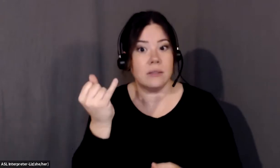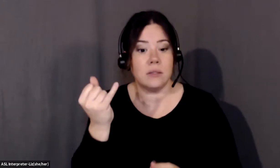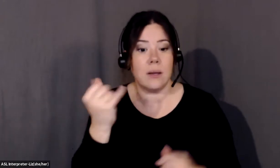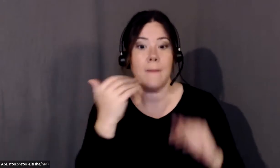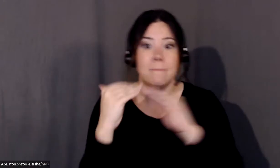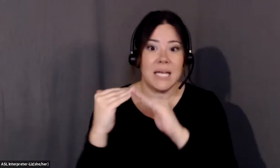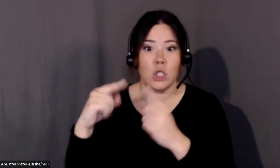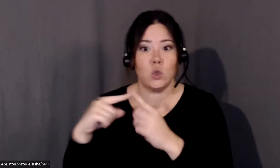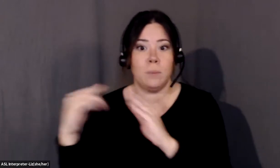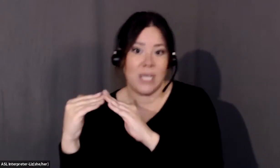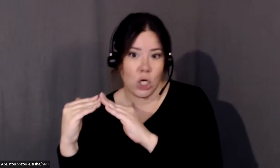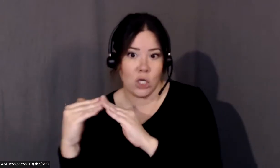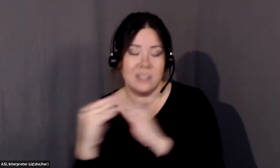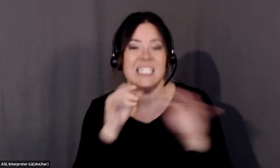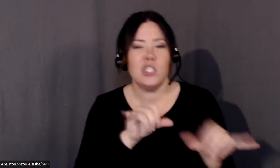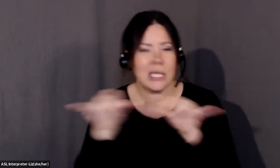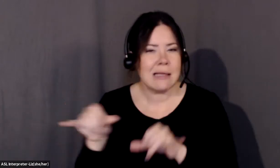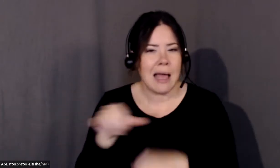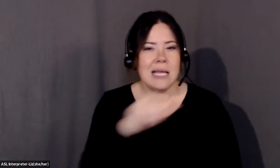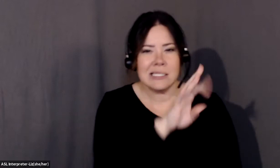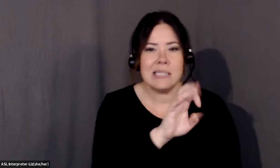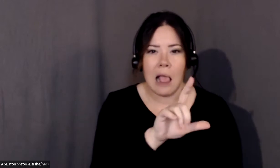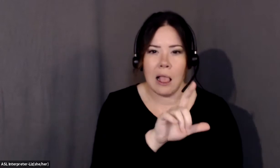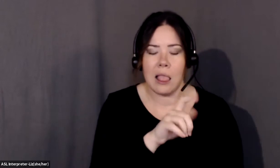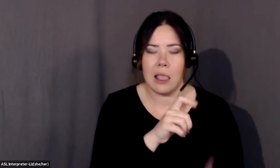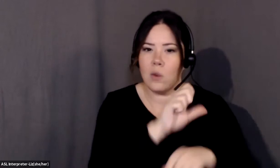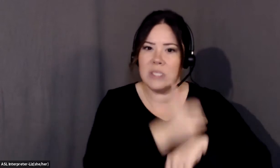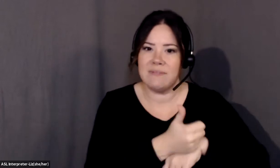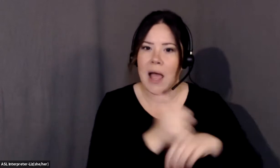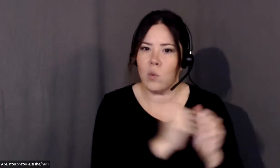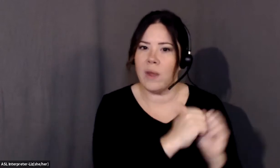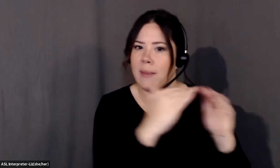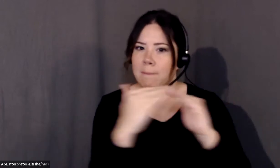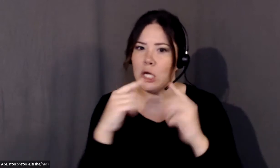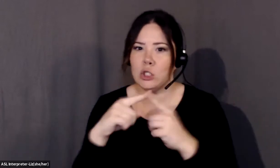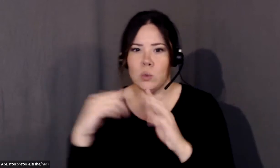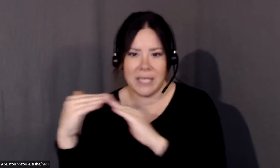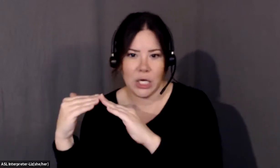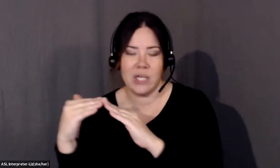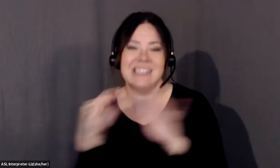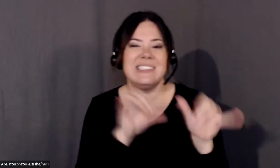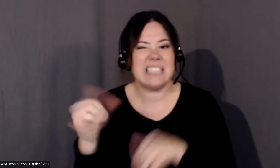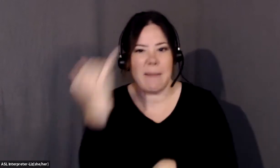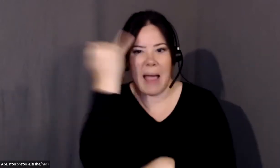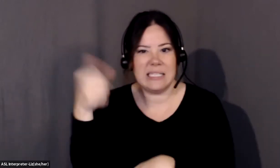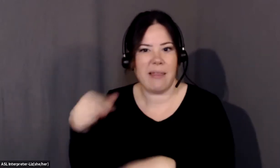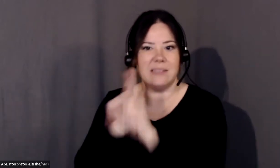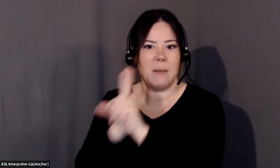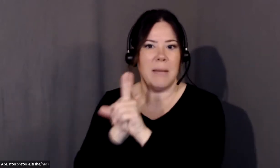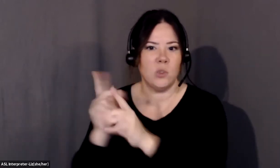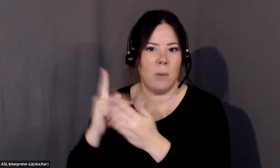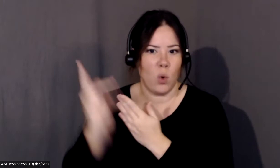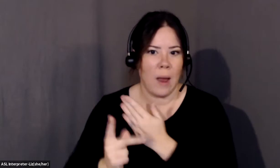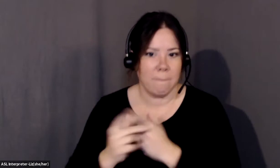peer-to-peer, just like Centers for Independent Living were founded on a peer-to-peer basis. Well, so is this mentor program. It